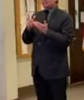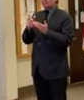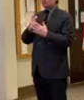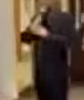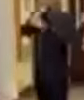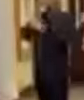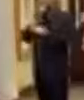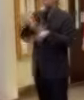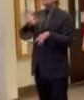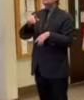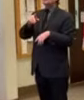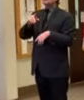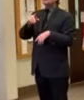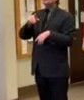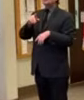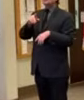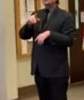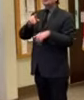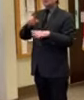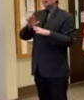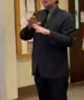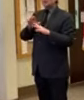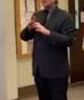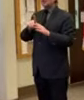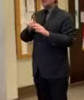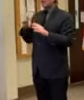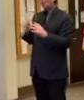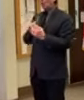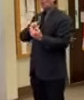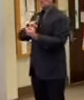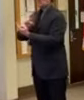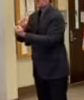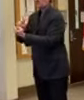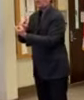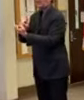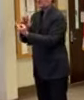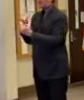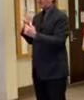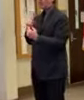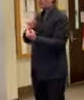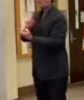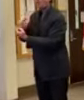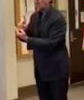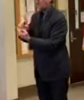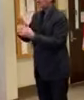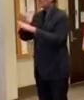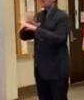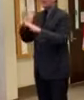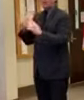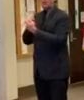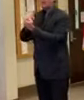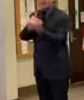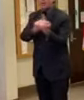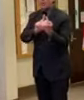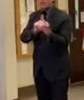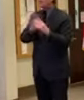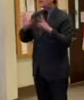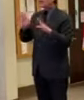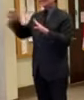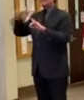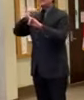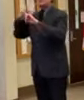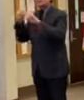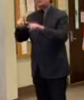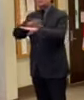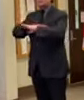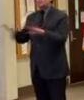virus in our state, not to go up. You owe it to them to listen to that directive. I've spoken